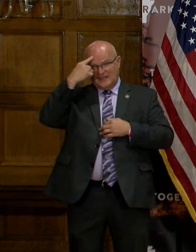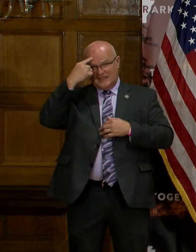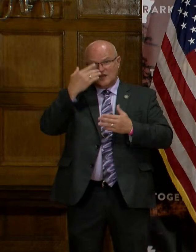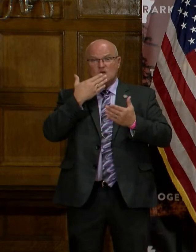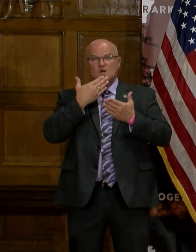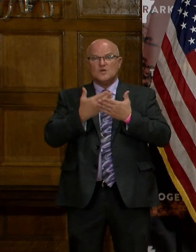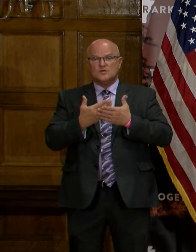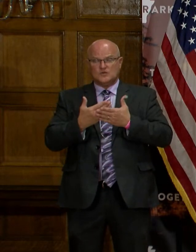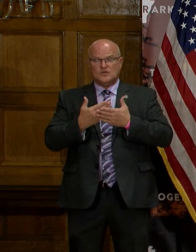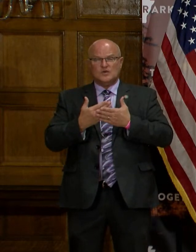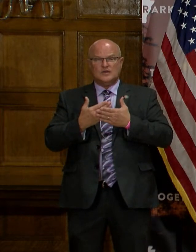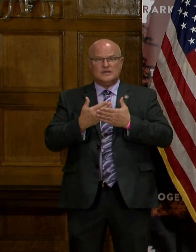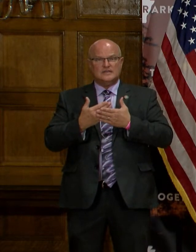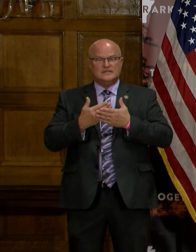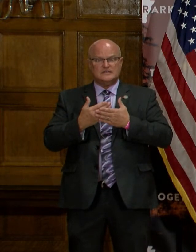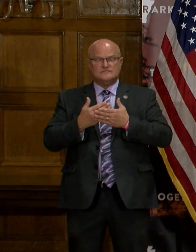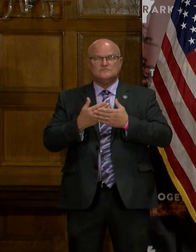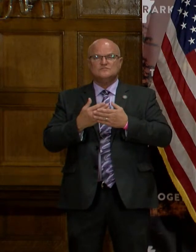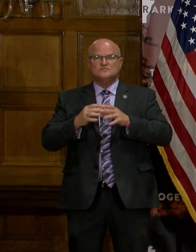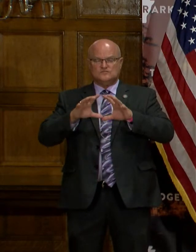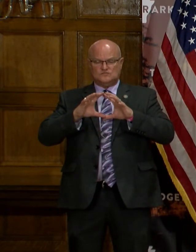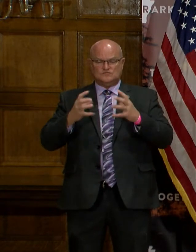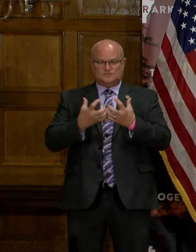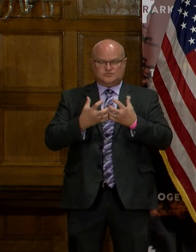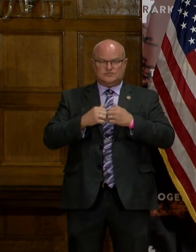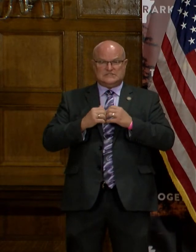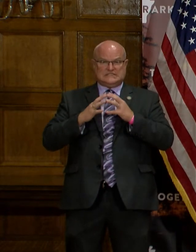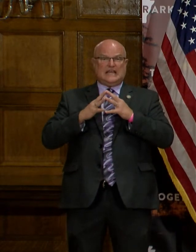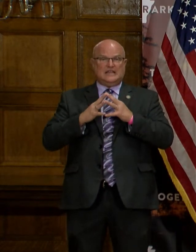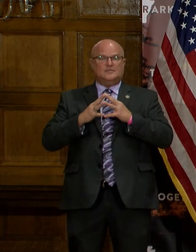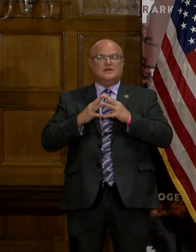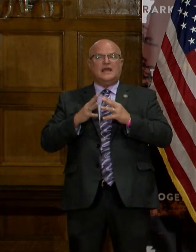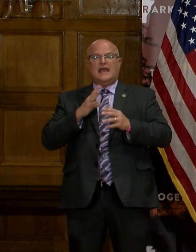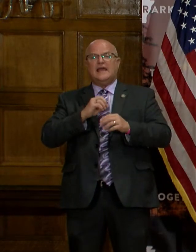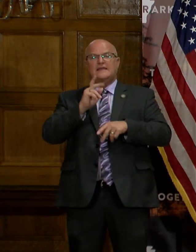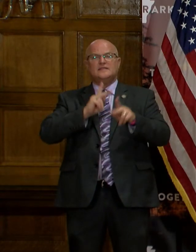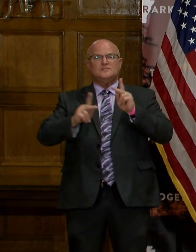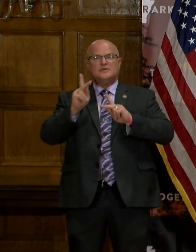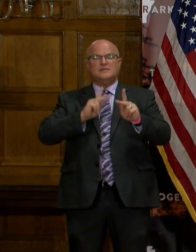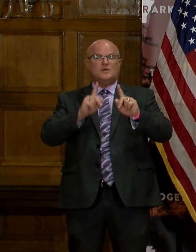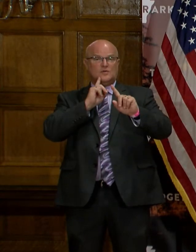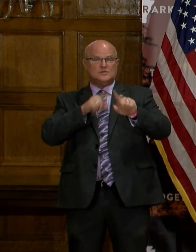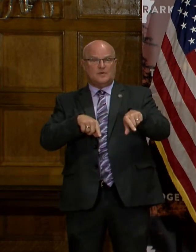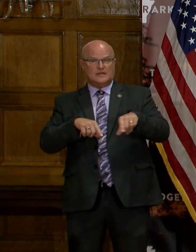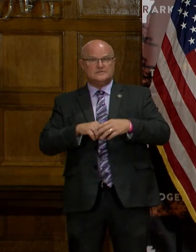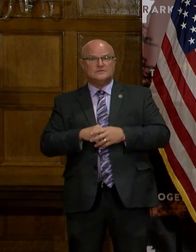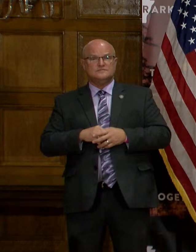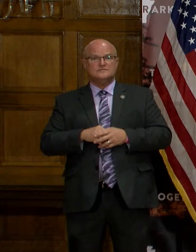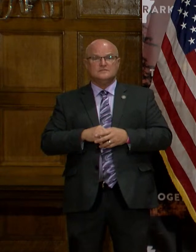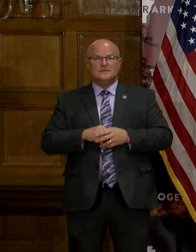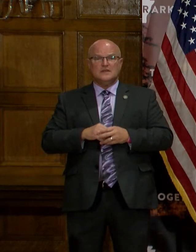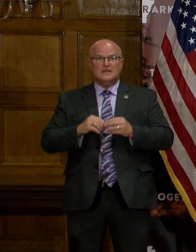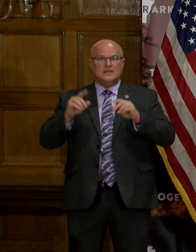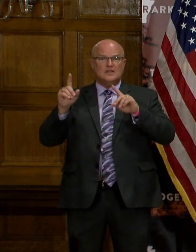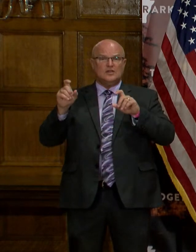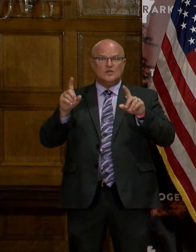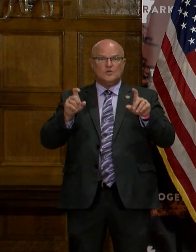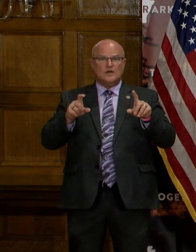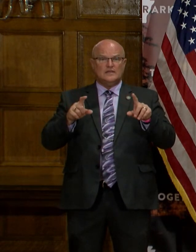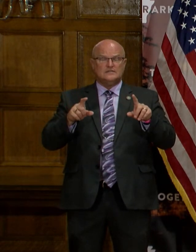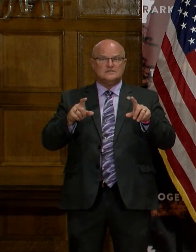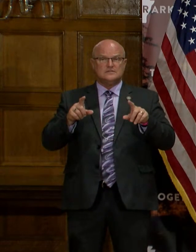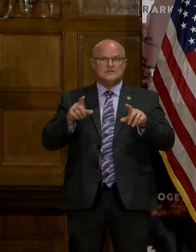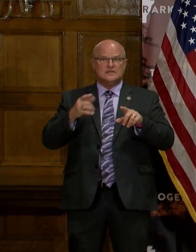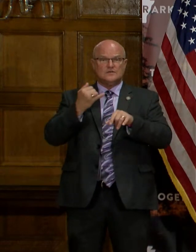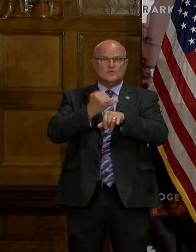good infrastructure in place. It's a matter of people being responsive to it. Is there any questions